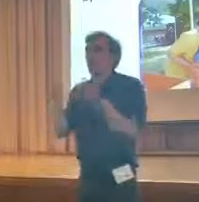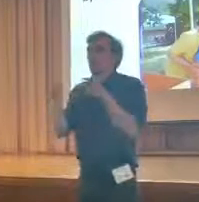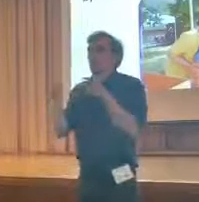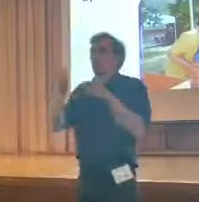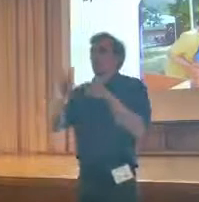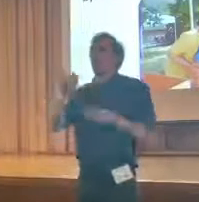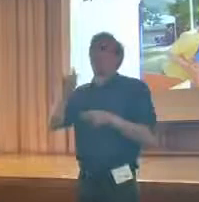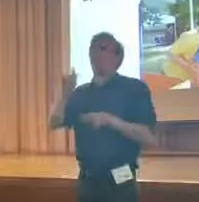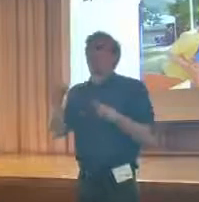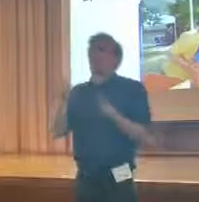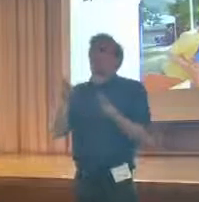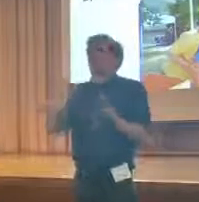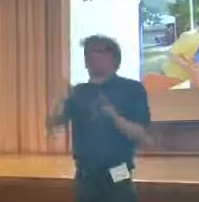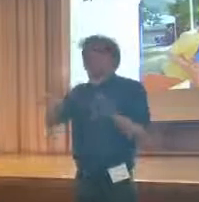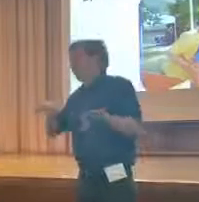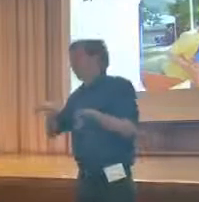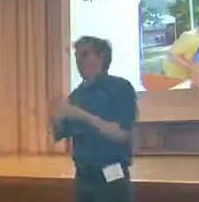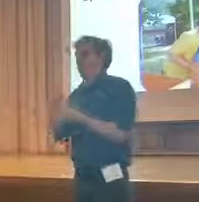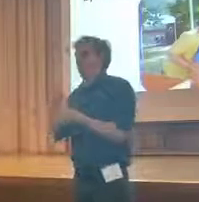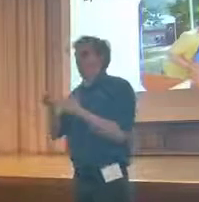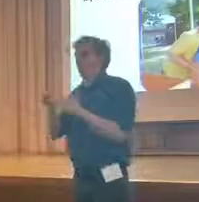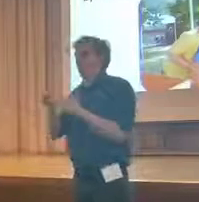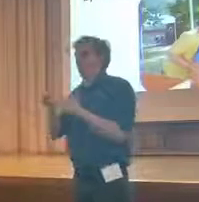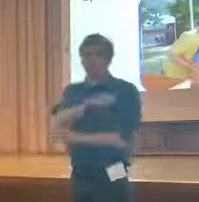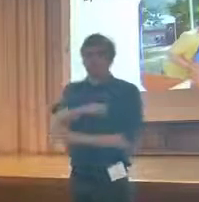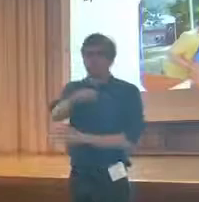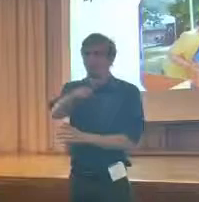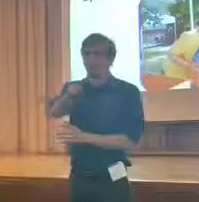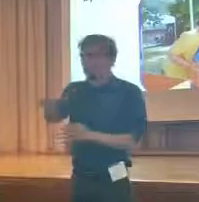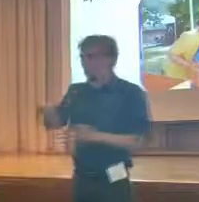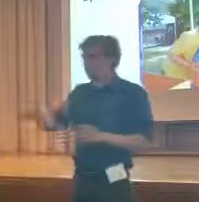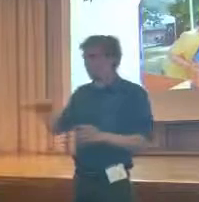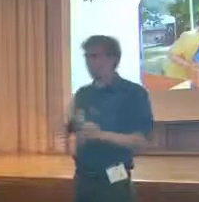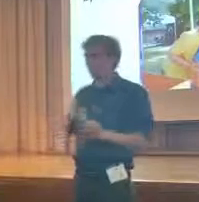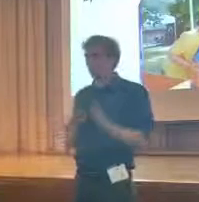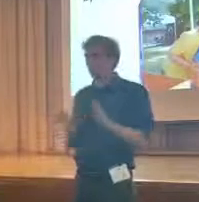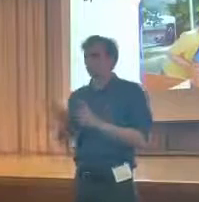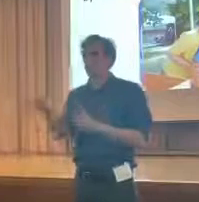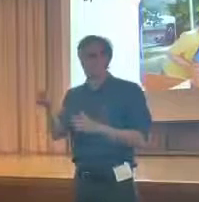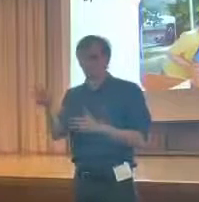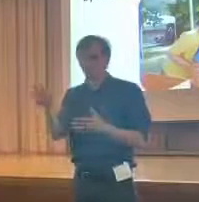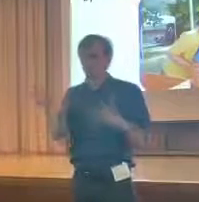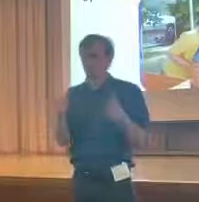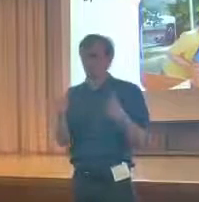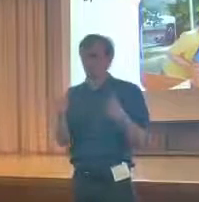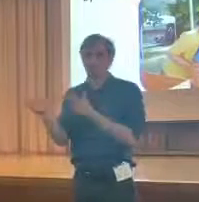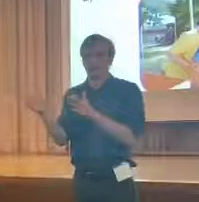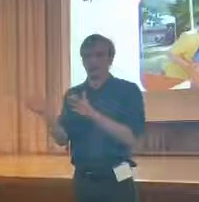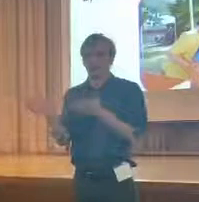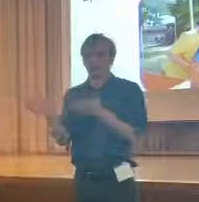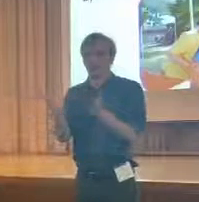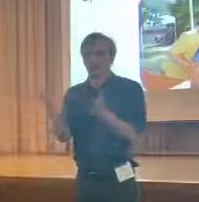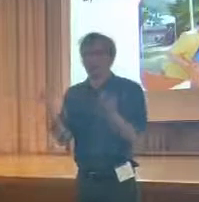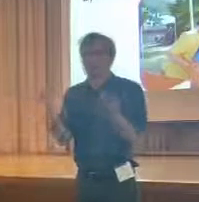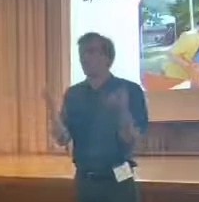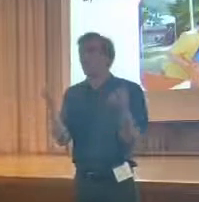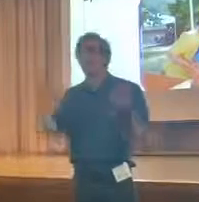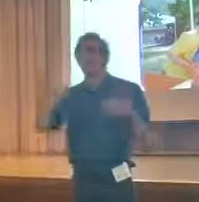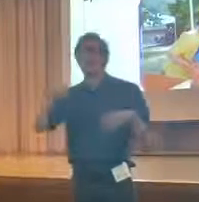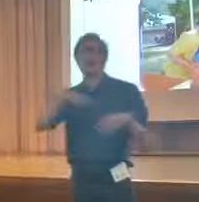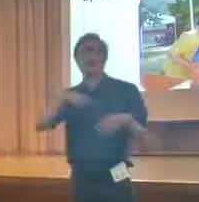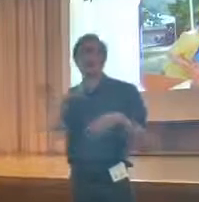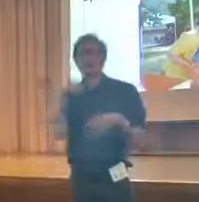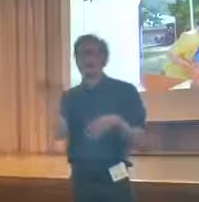So for many of us, this is how it starts. And I think it's really important for you to